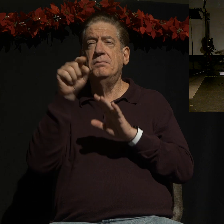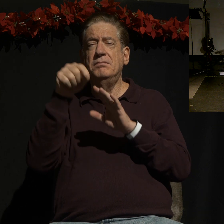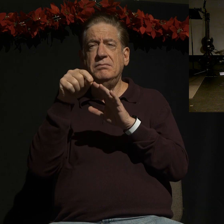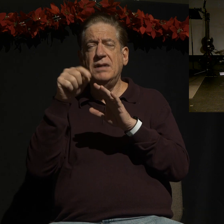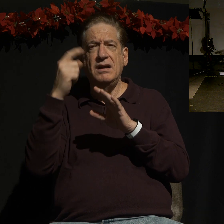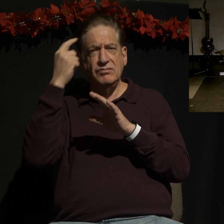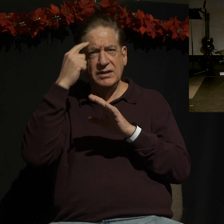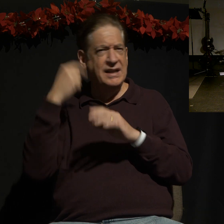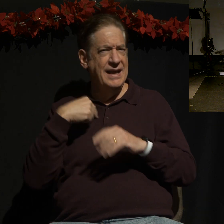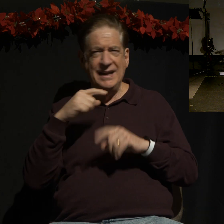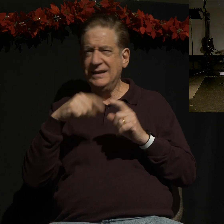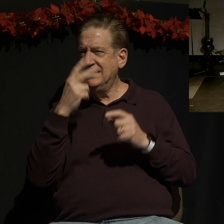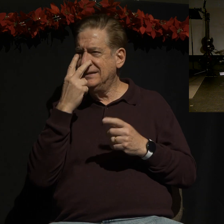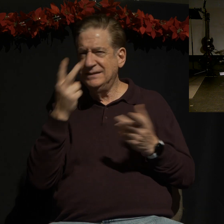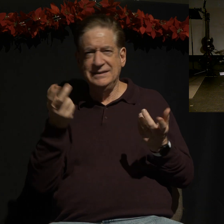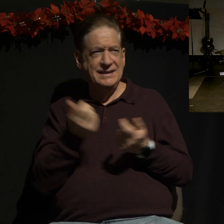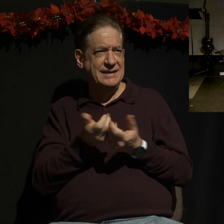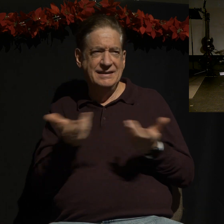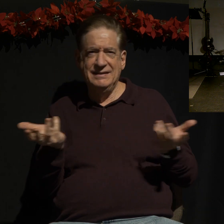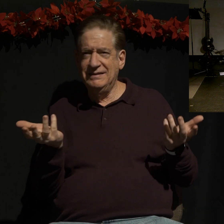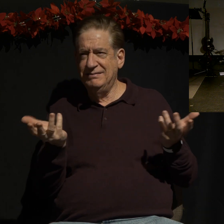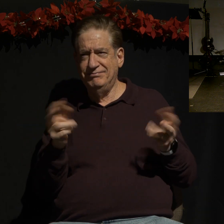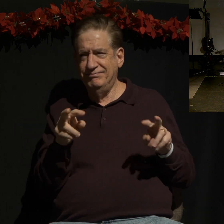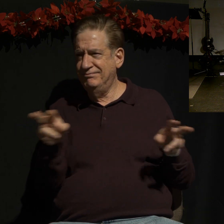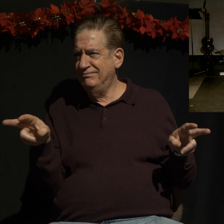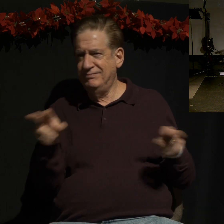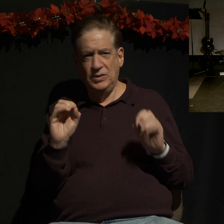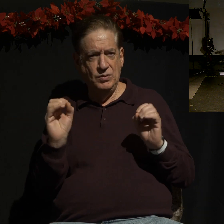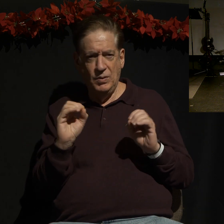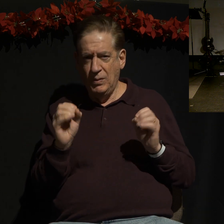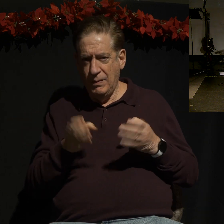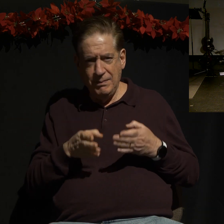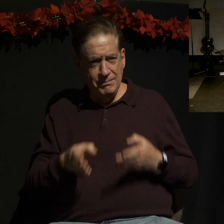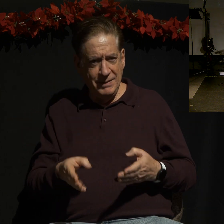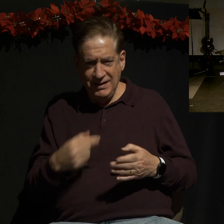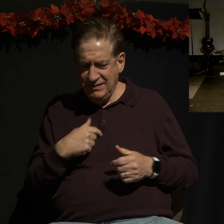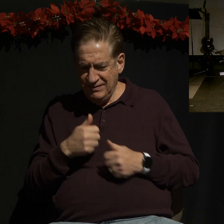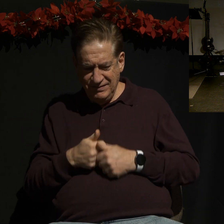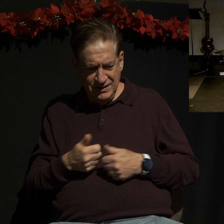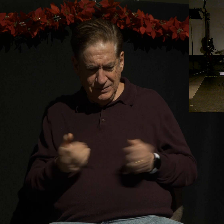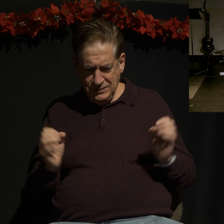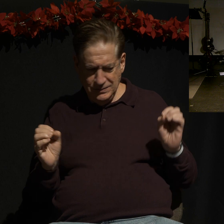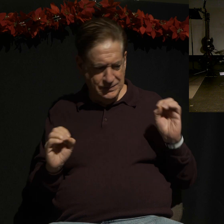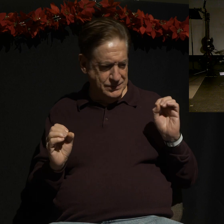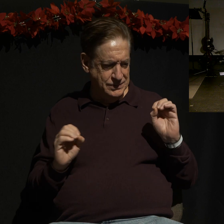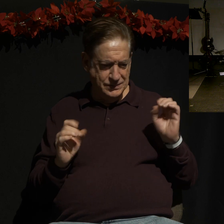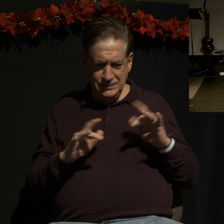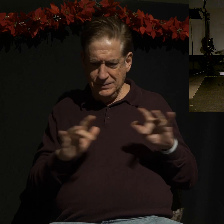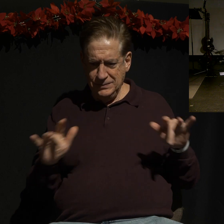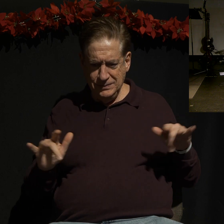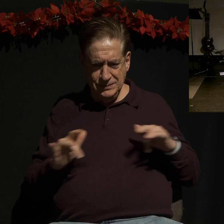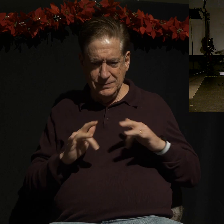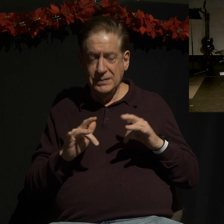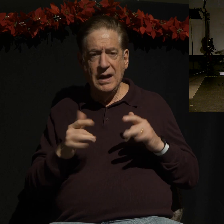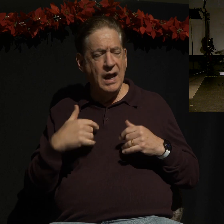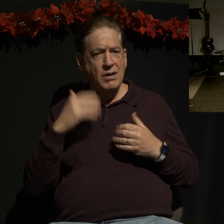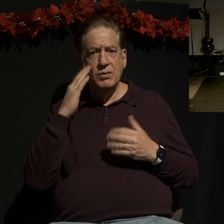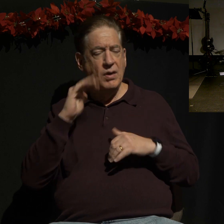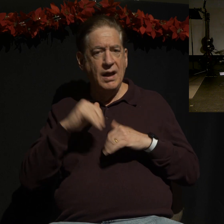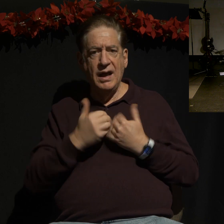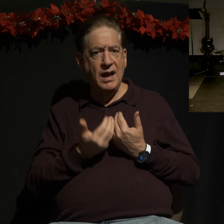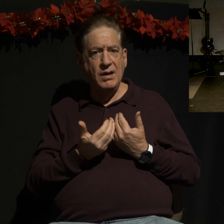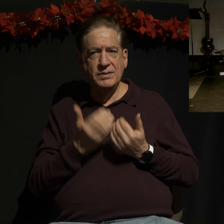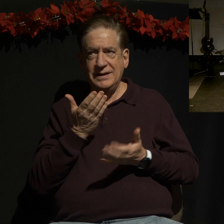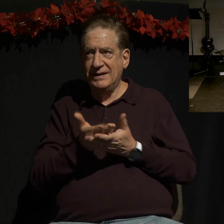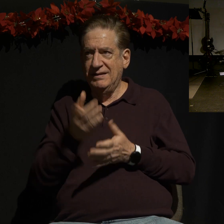realize I can't see anything. There's not a path for me to follow. I actually know how to